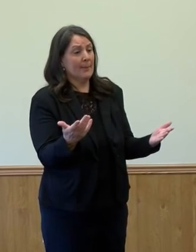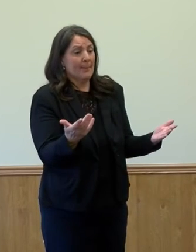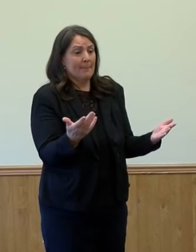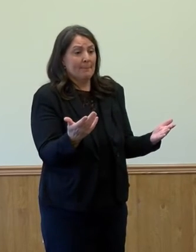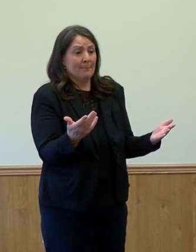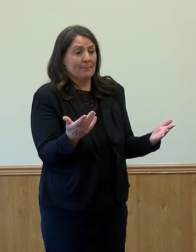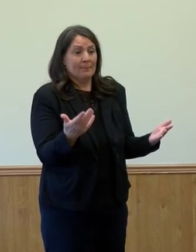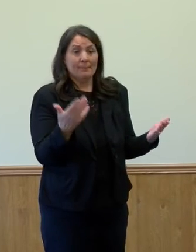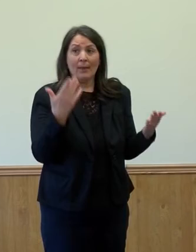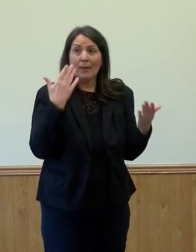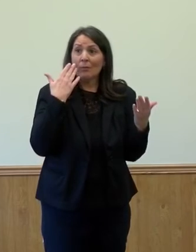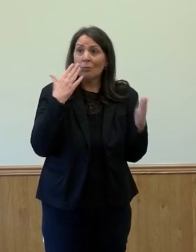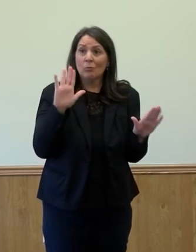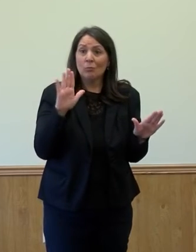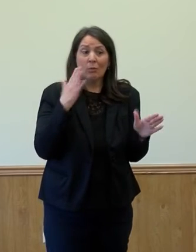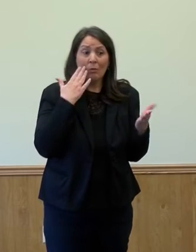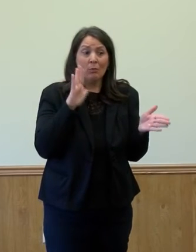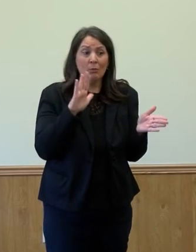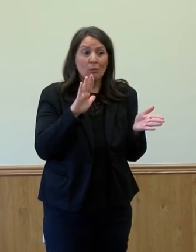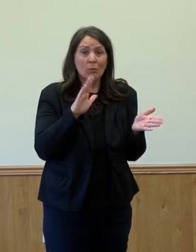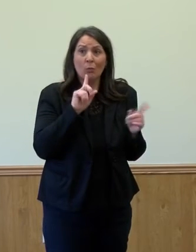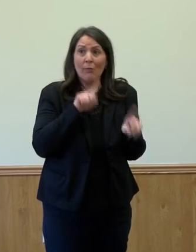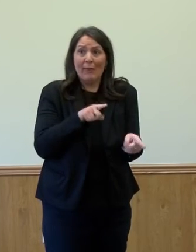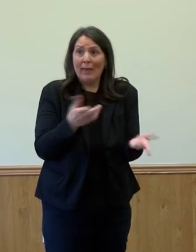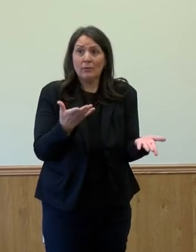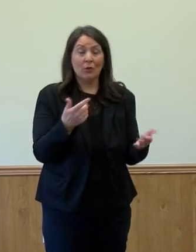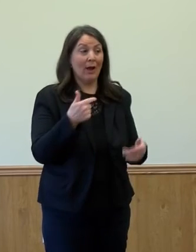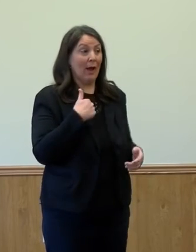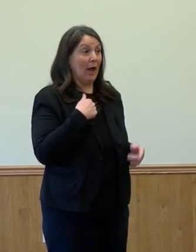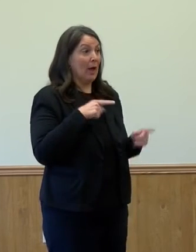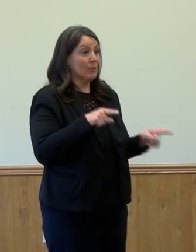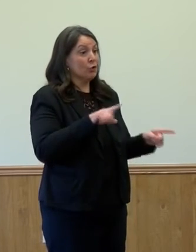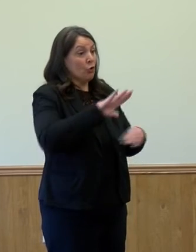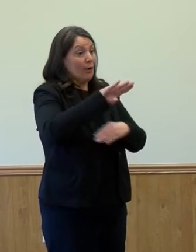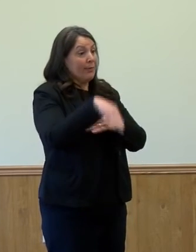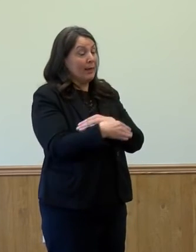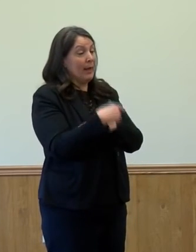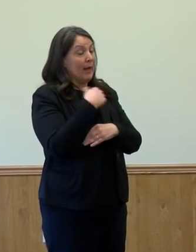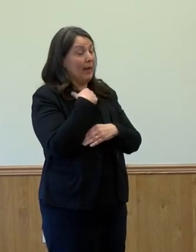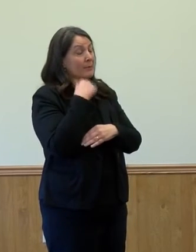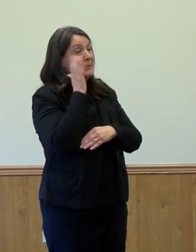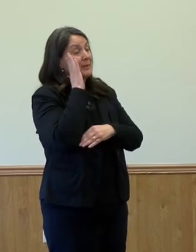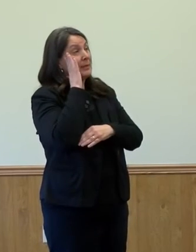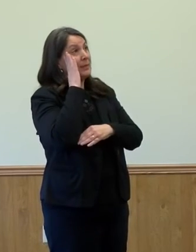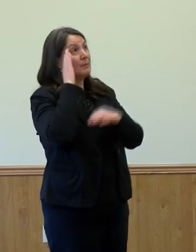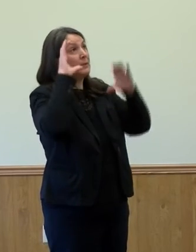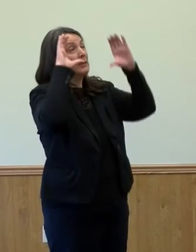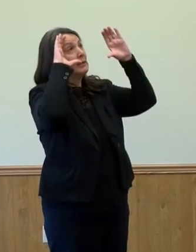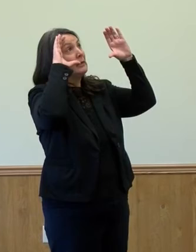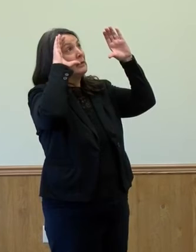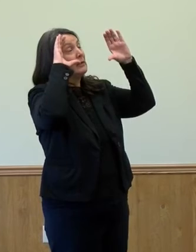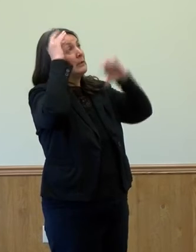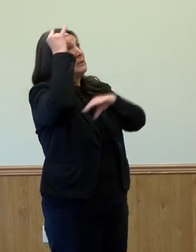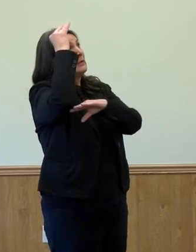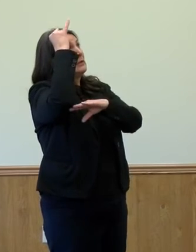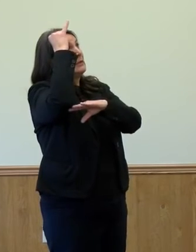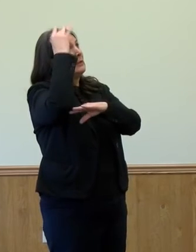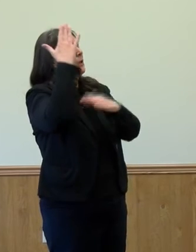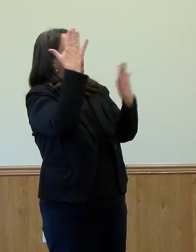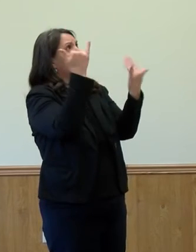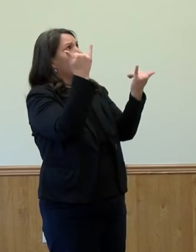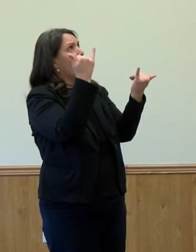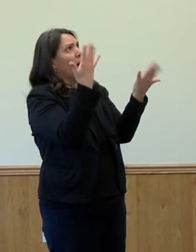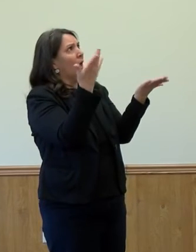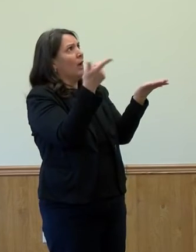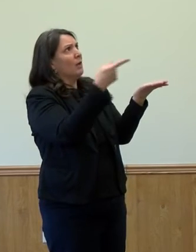I can't answer that. You know, I literally does keep me up at night to try to understand what the hesitancy is and what approach we're not taking